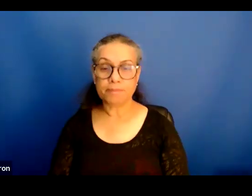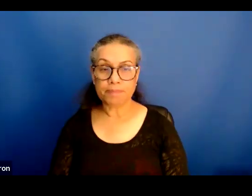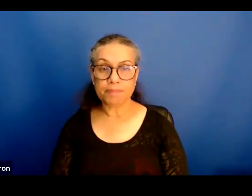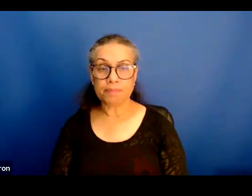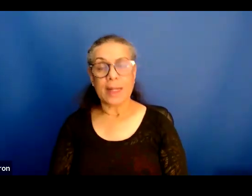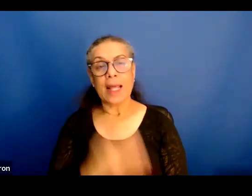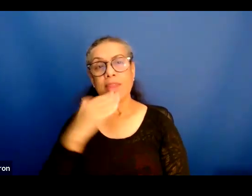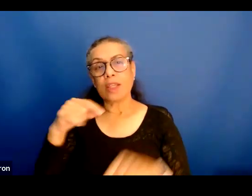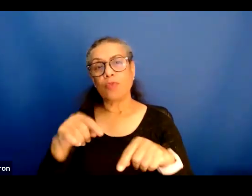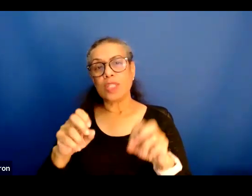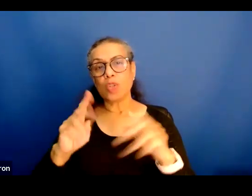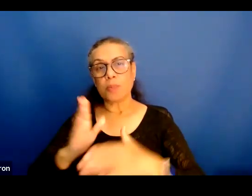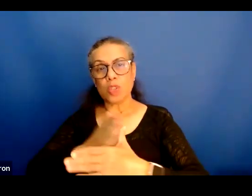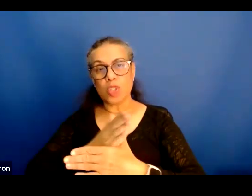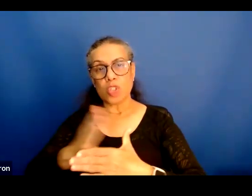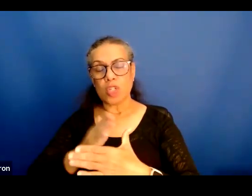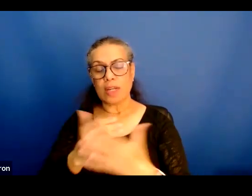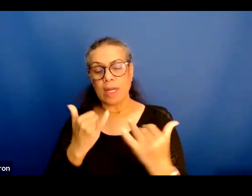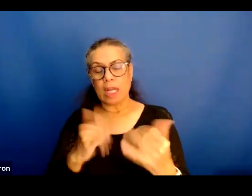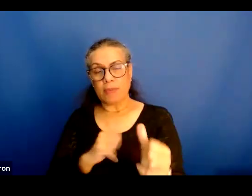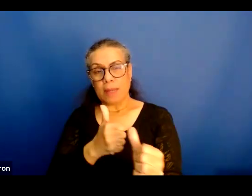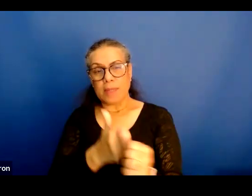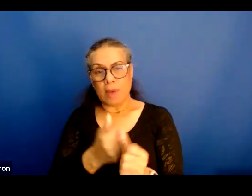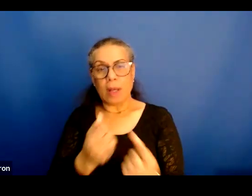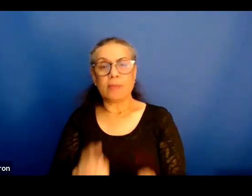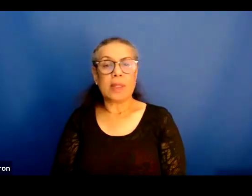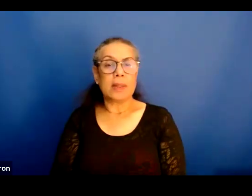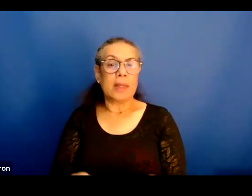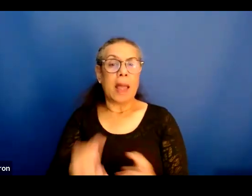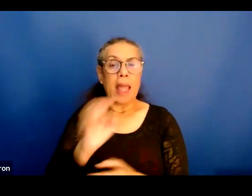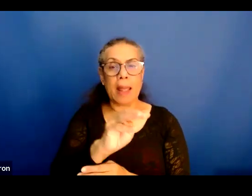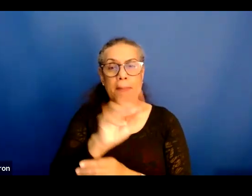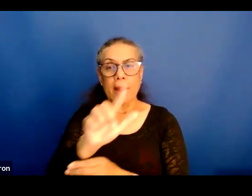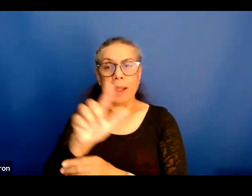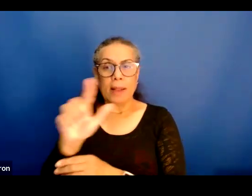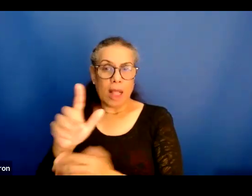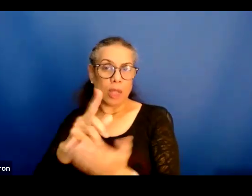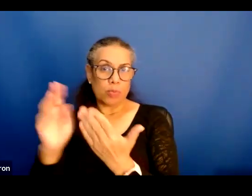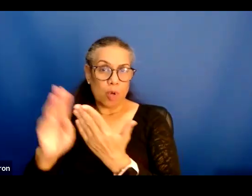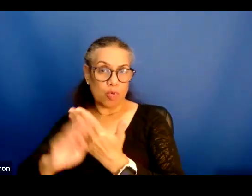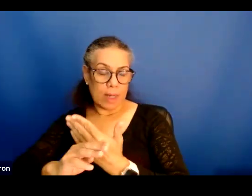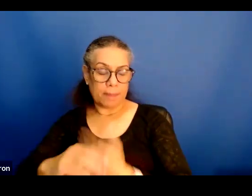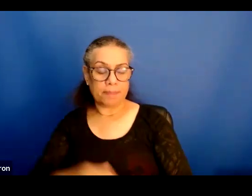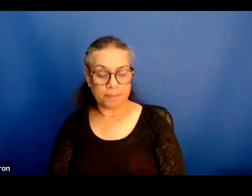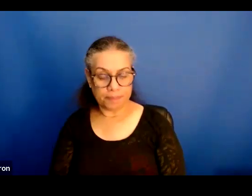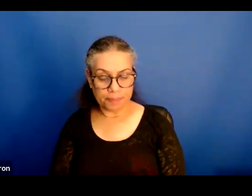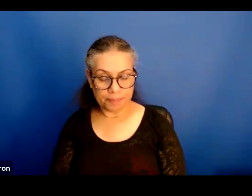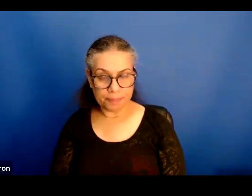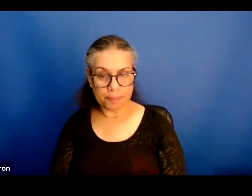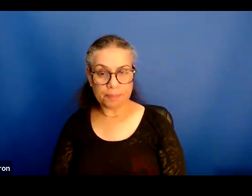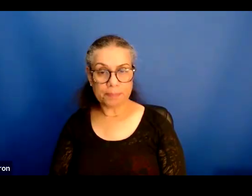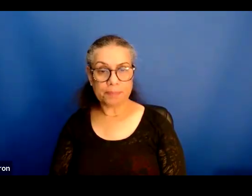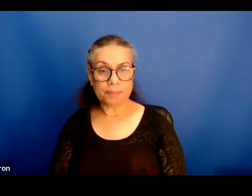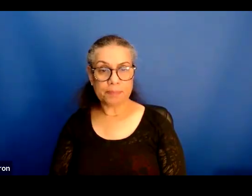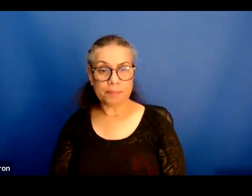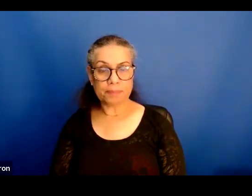you for the opportunity to share an update on the multilingual and multicultural education of Boston Public Schools.